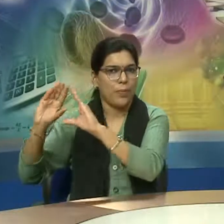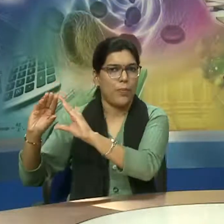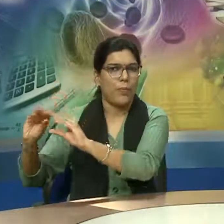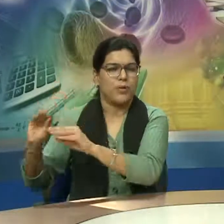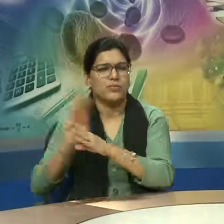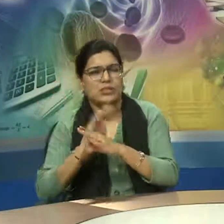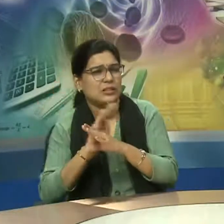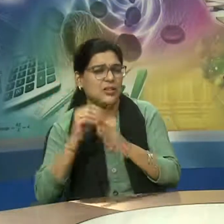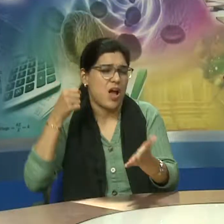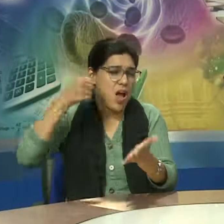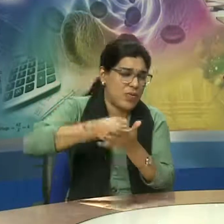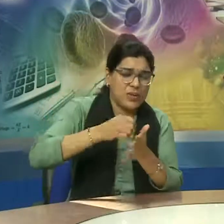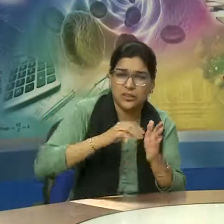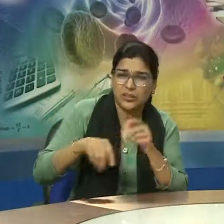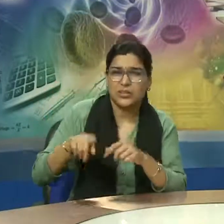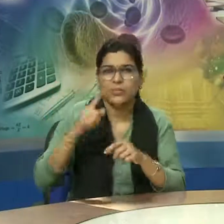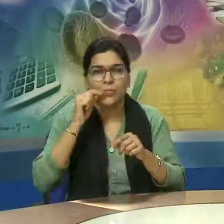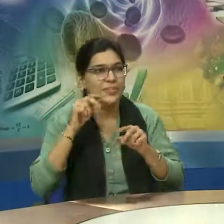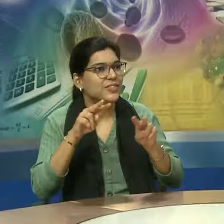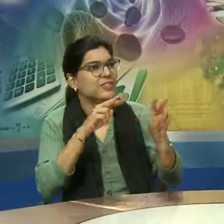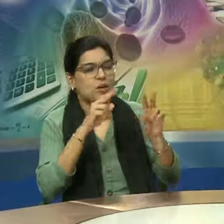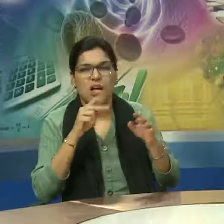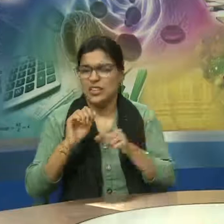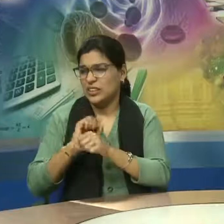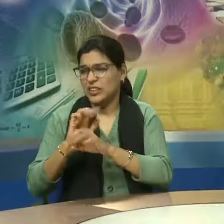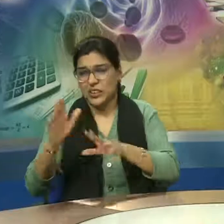innocent like a child,